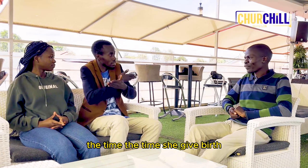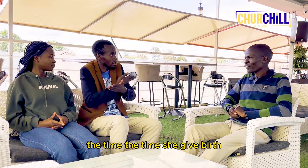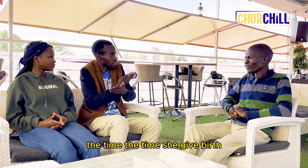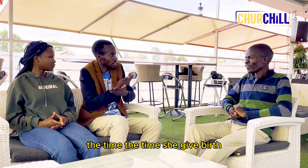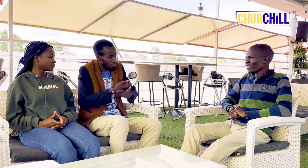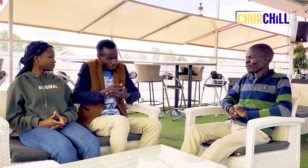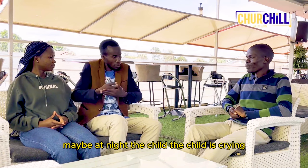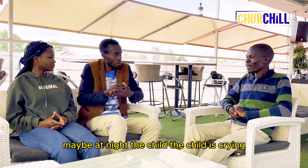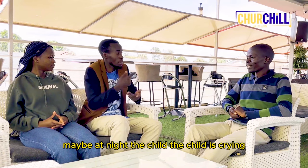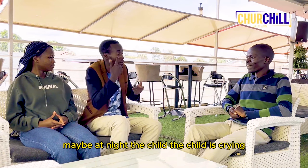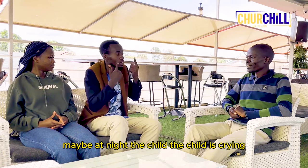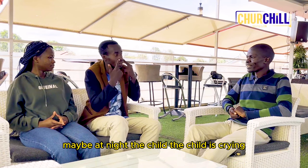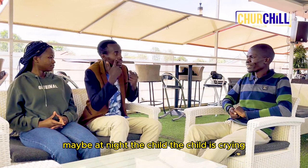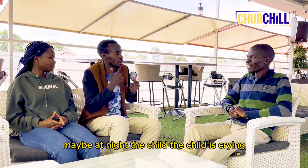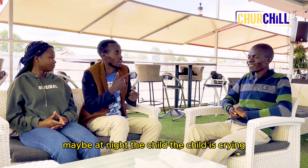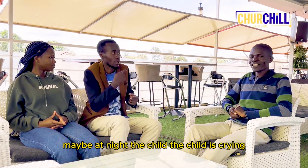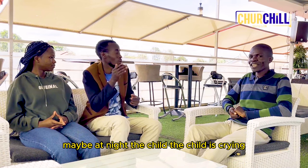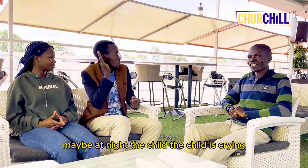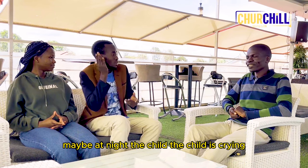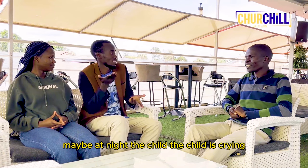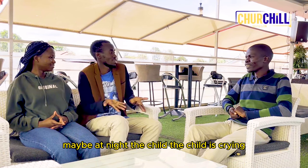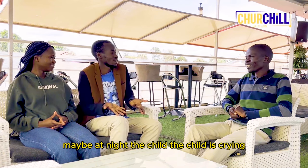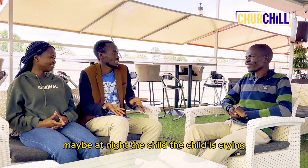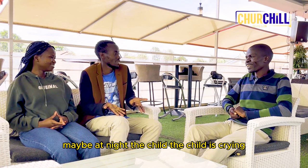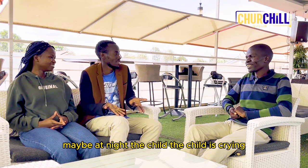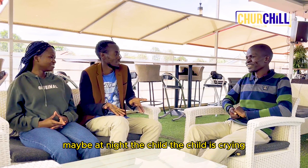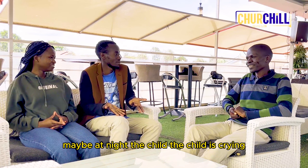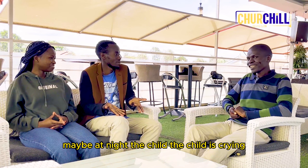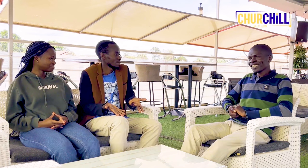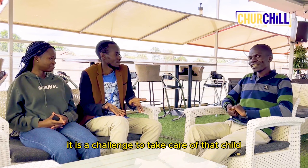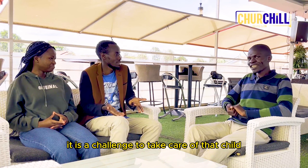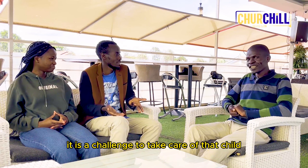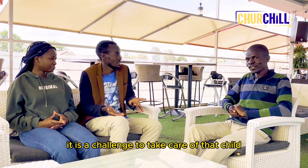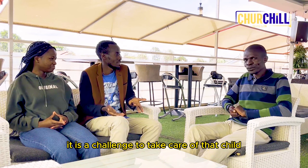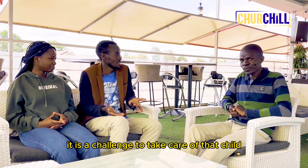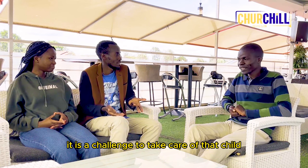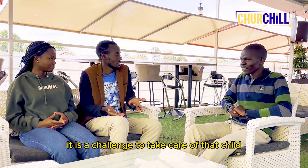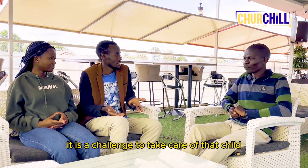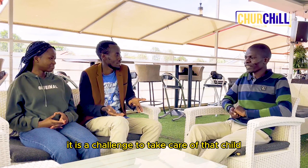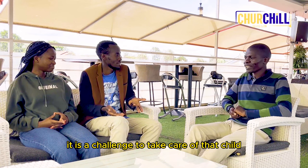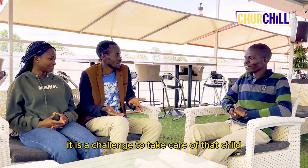birth, maybe at night, the child is crying, it is a challenge to take care of that child.